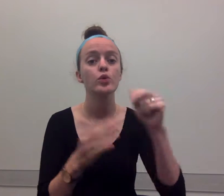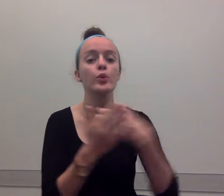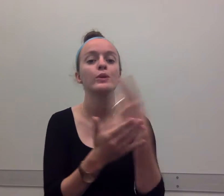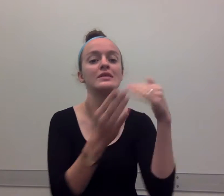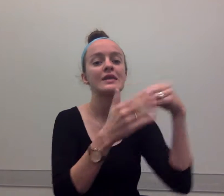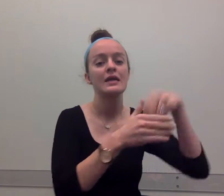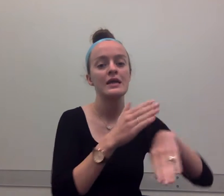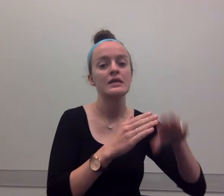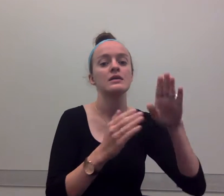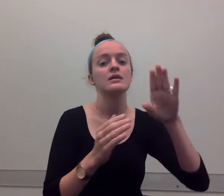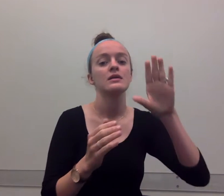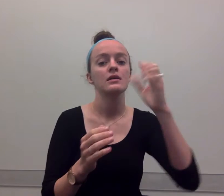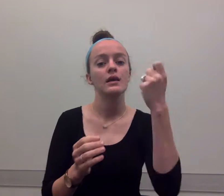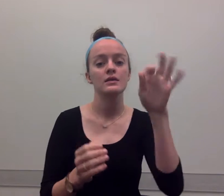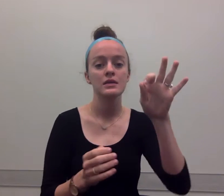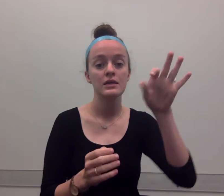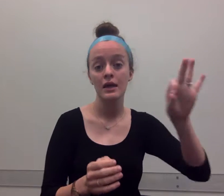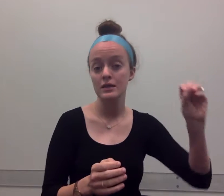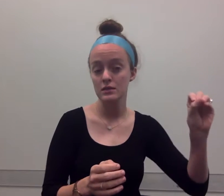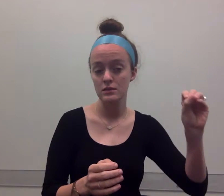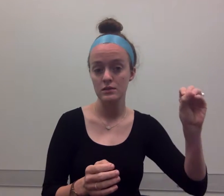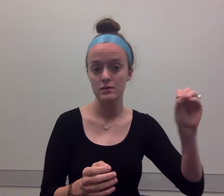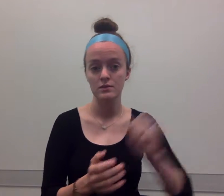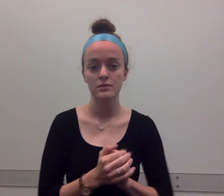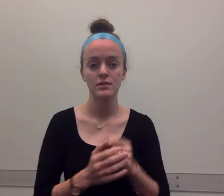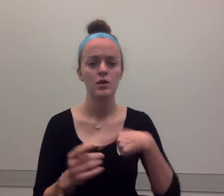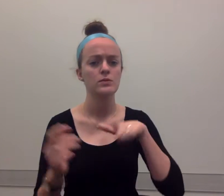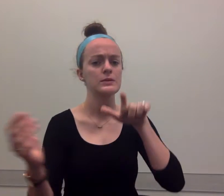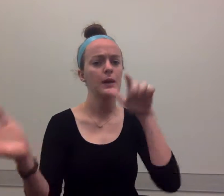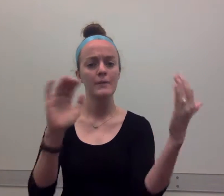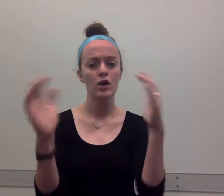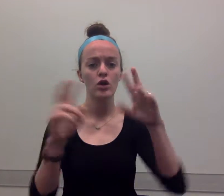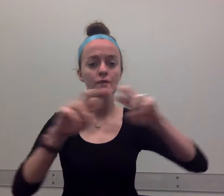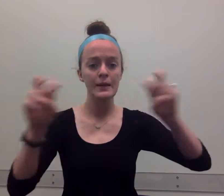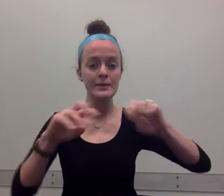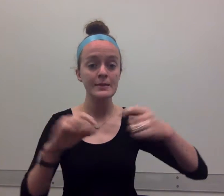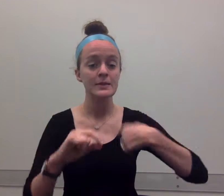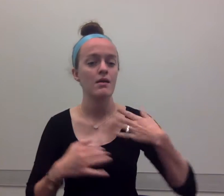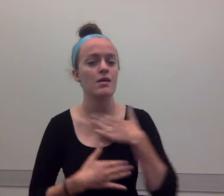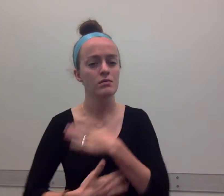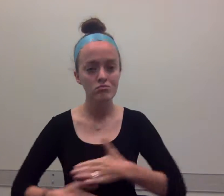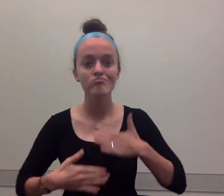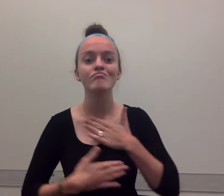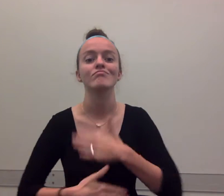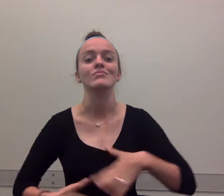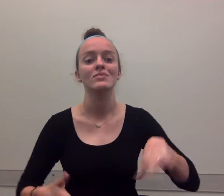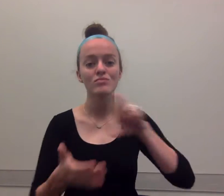films of the 1990s. It was a comparative analysis, and I enjoyed the research thoroughly.